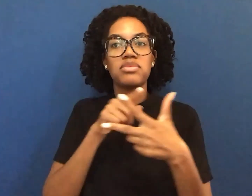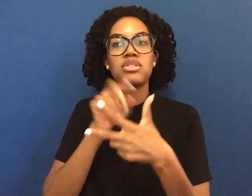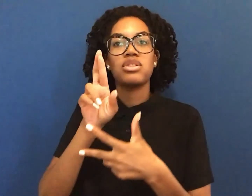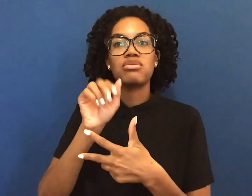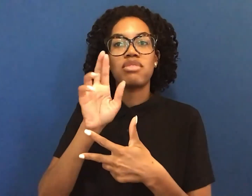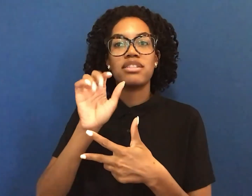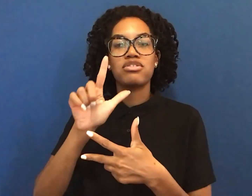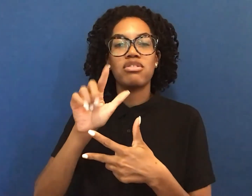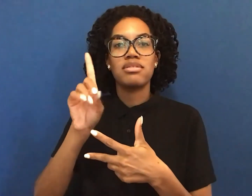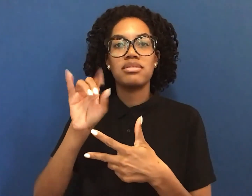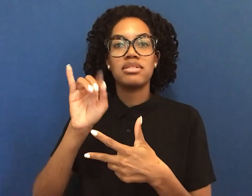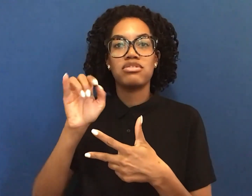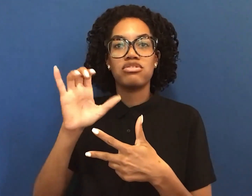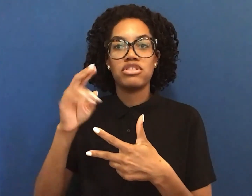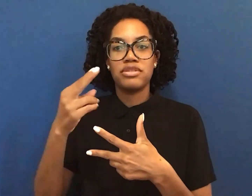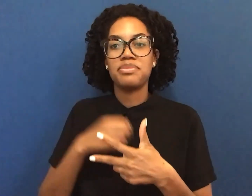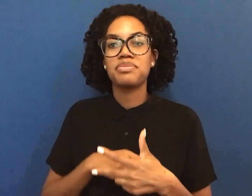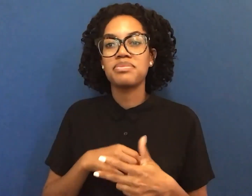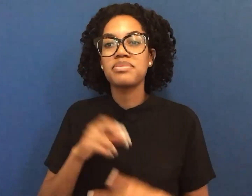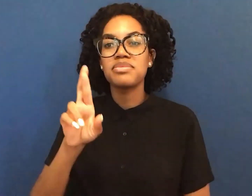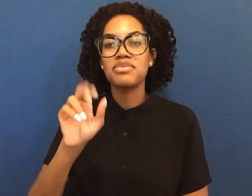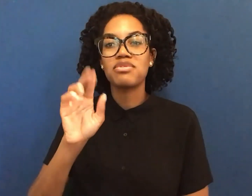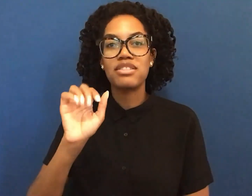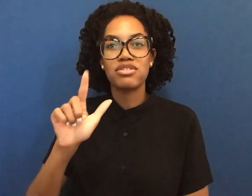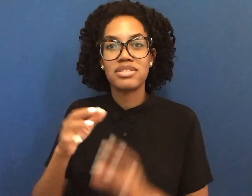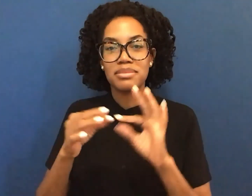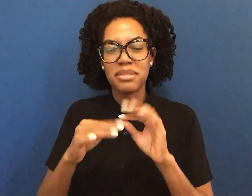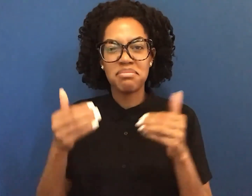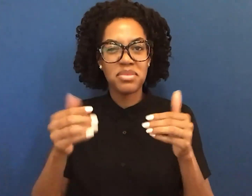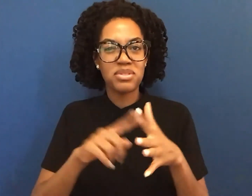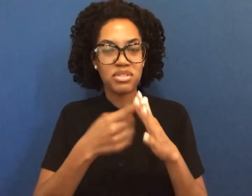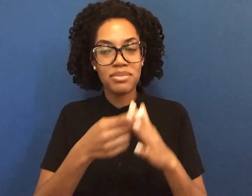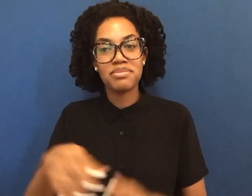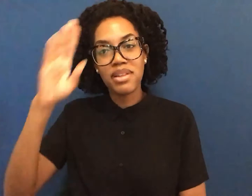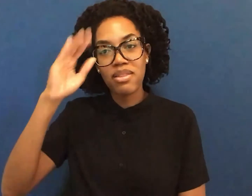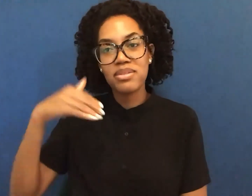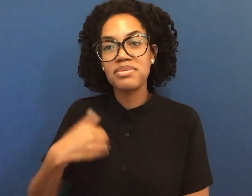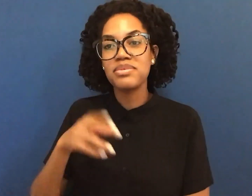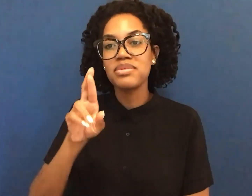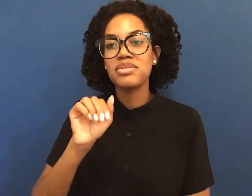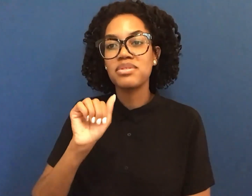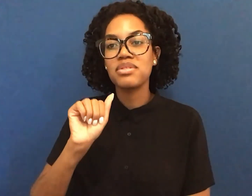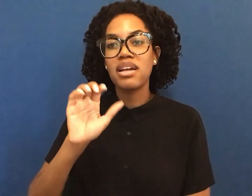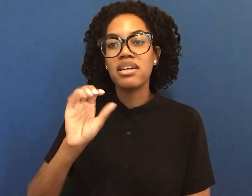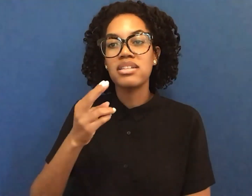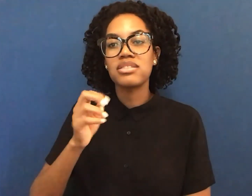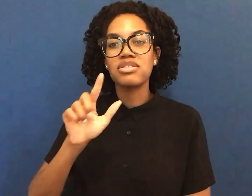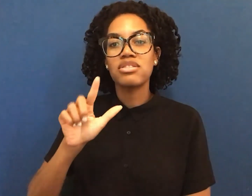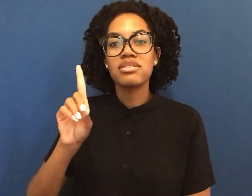Thanks, Chauncey. I'm going to go ahead and get us started. Hi, everyone. My name is Rachel Deitch, she, her pronouns, and I'm the Director of